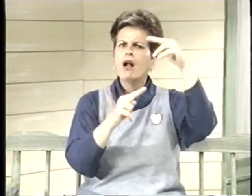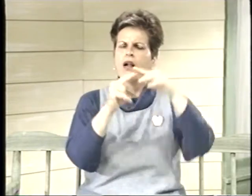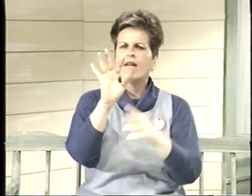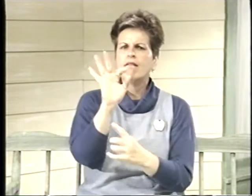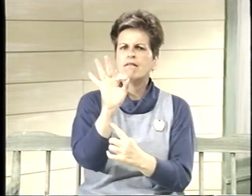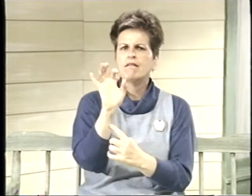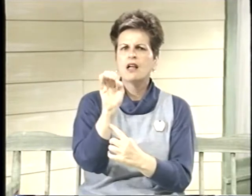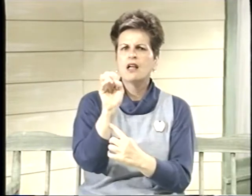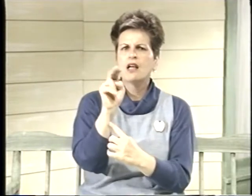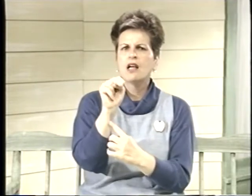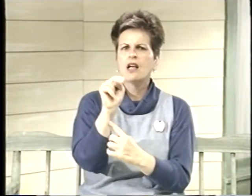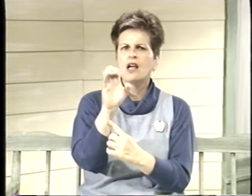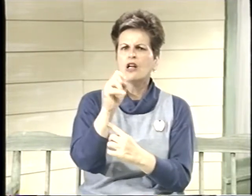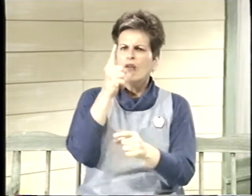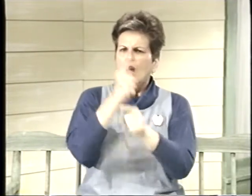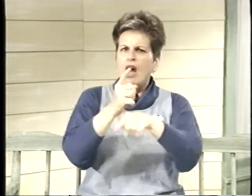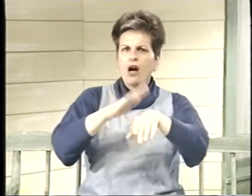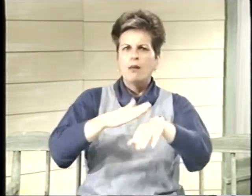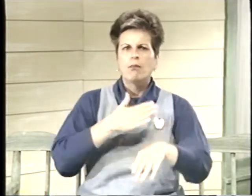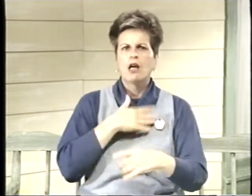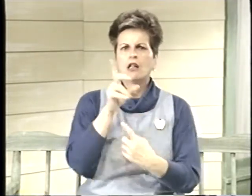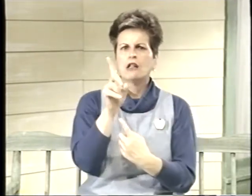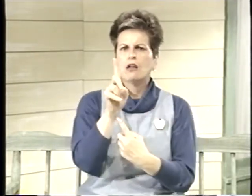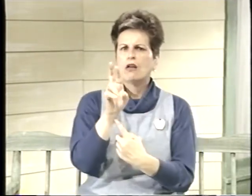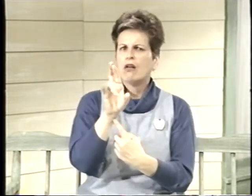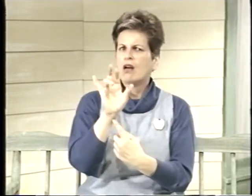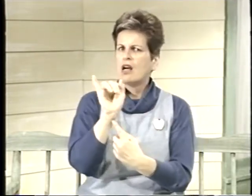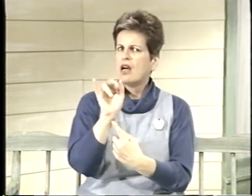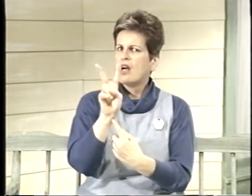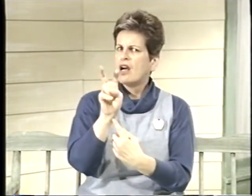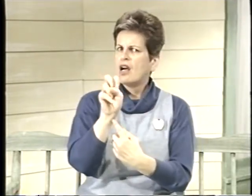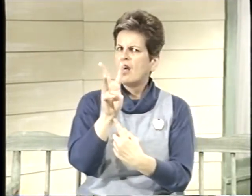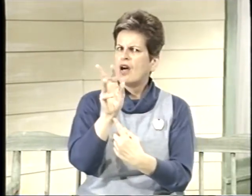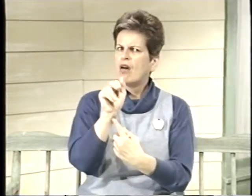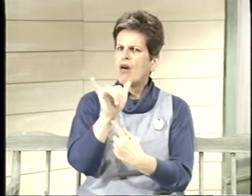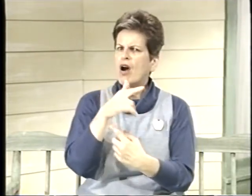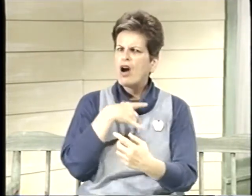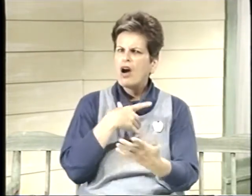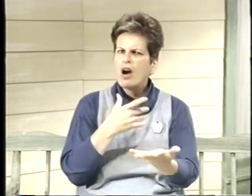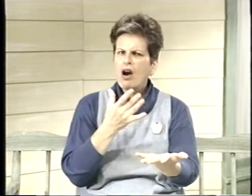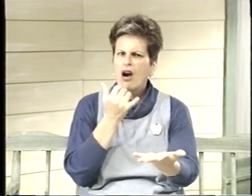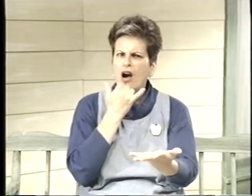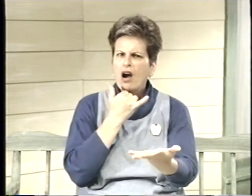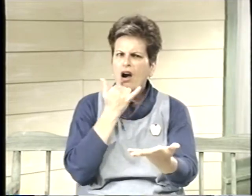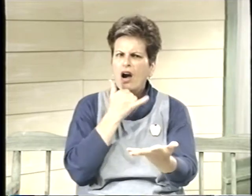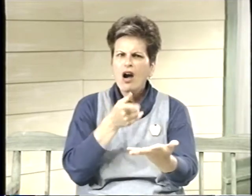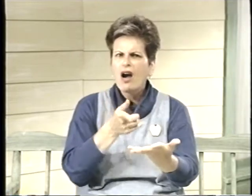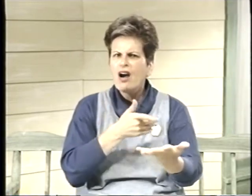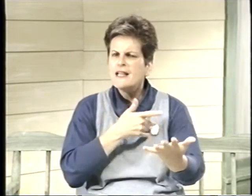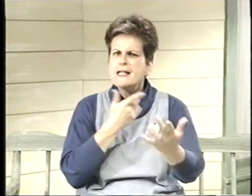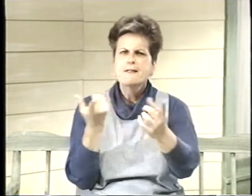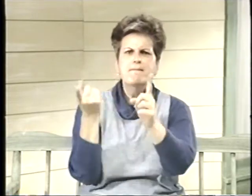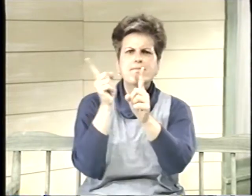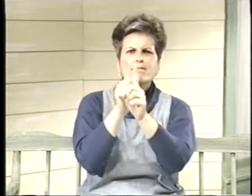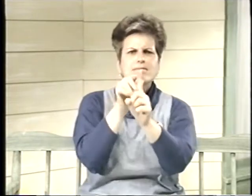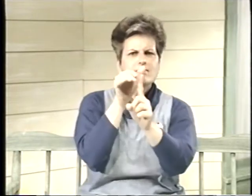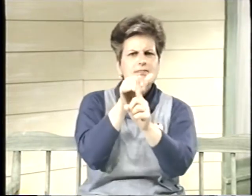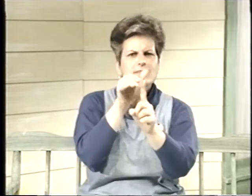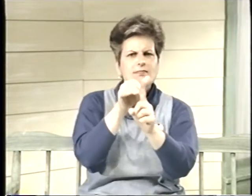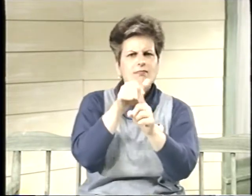building a fence right on my driveway. What's wrong with him? I went up